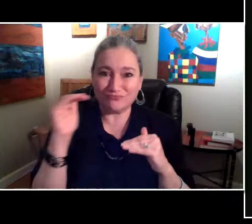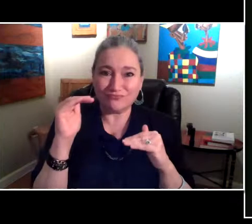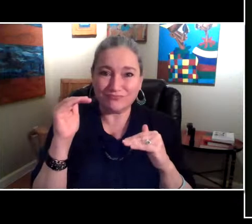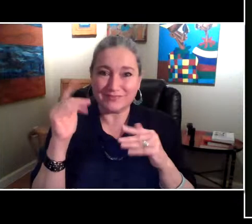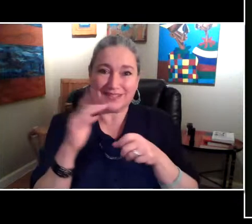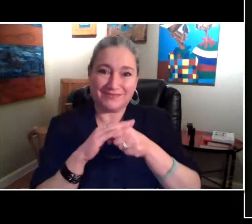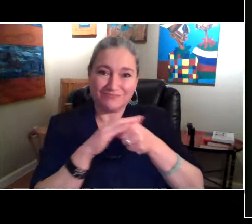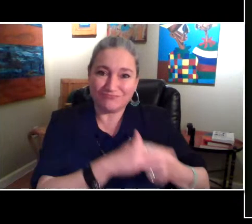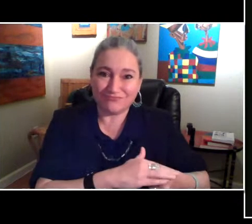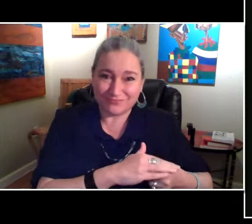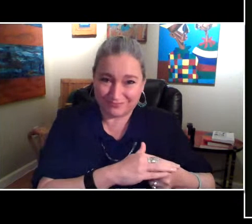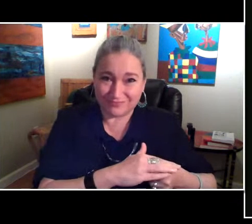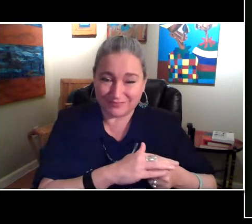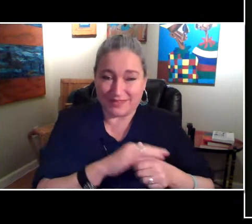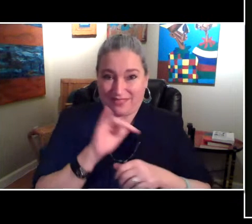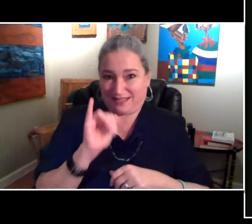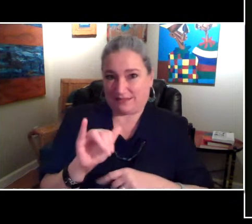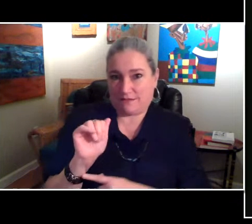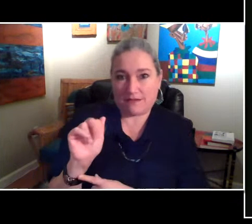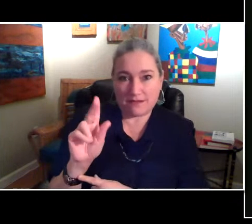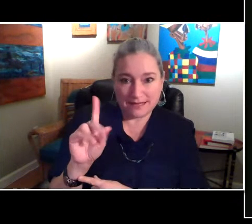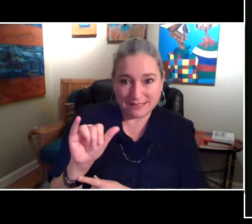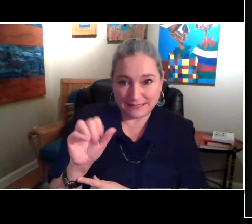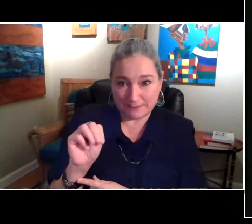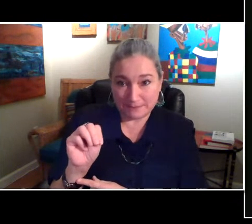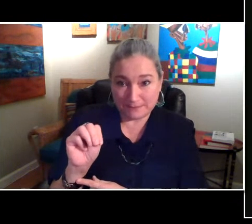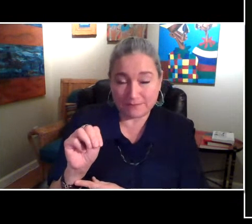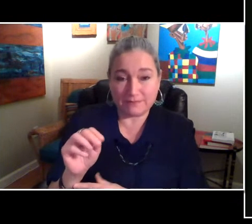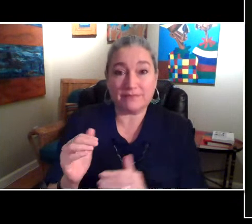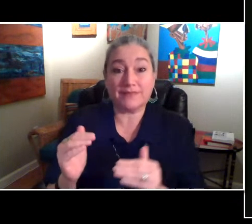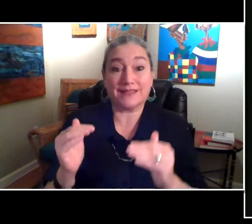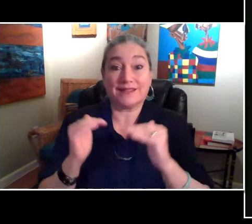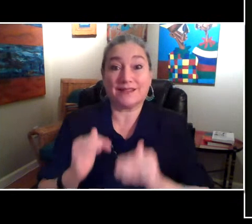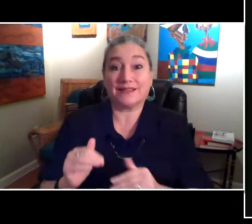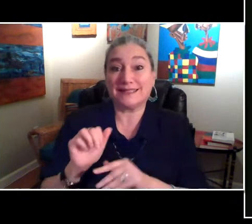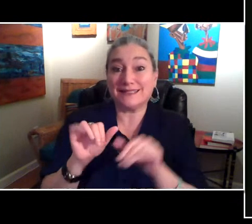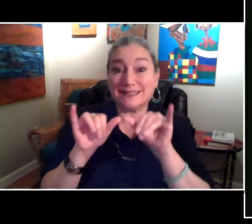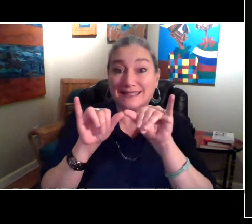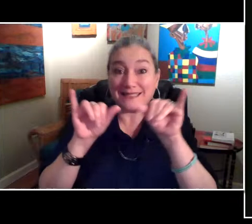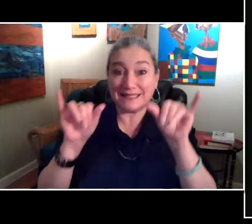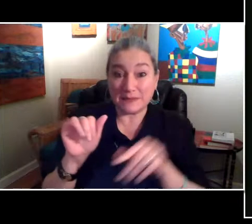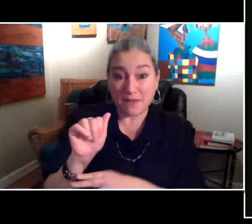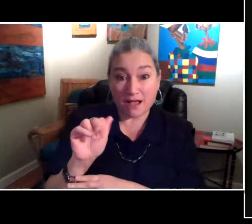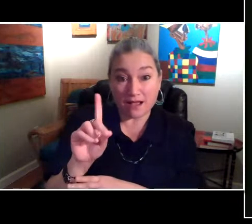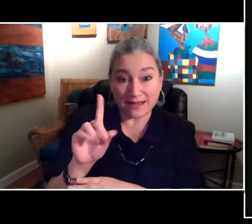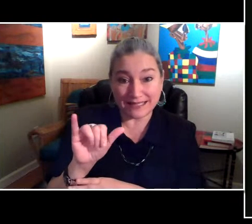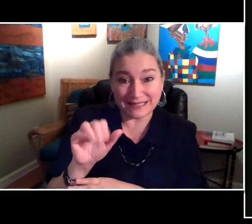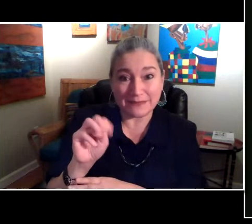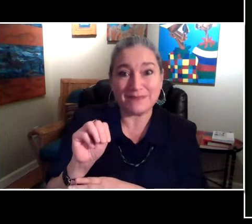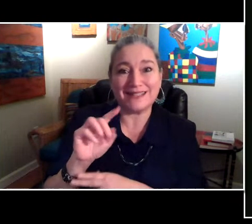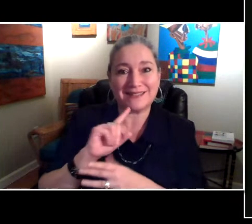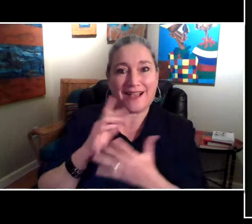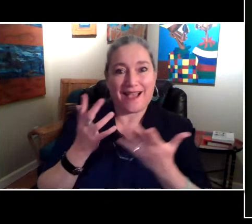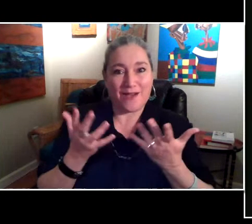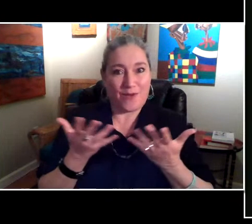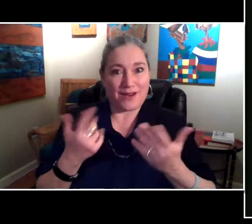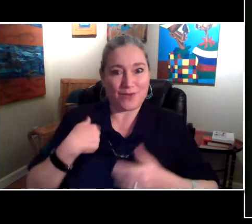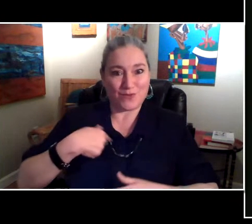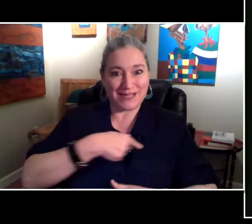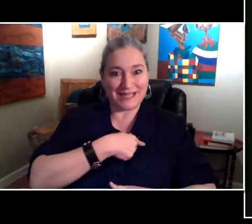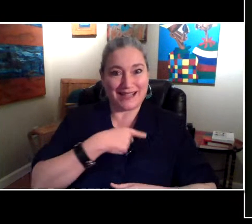hearing person is superior to being deaf or the deaf way. And that is our definition of